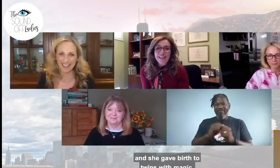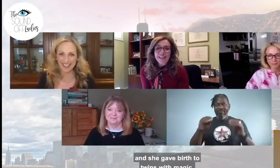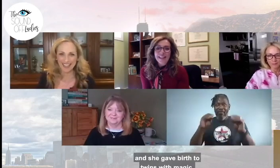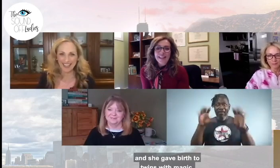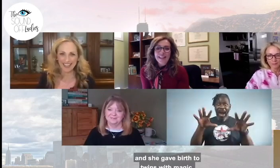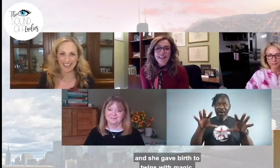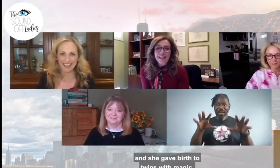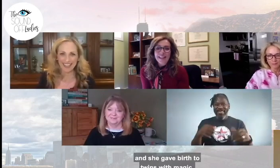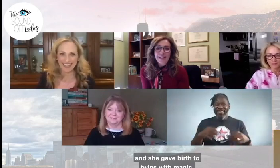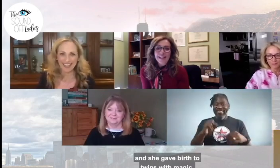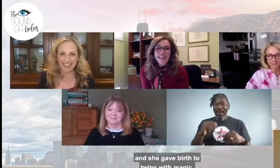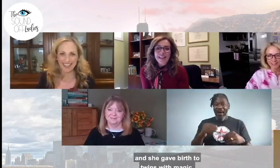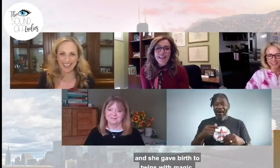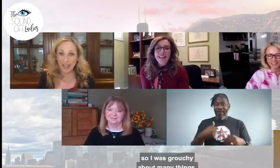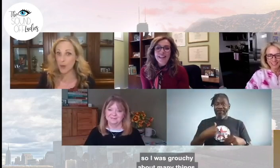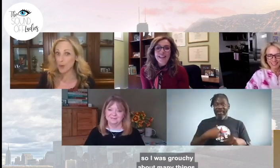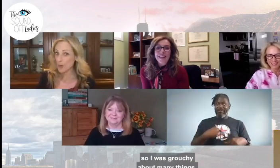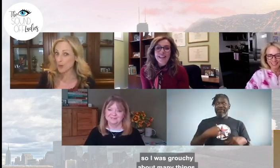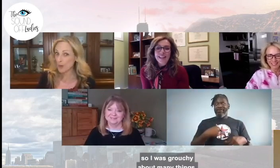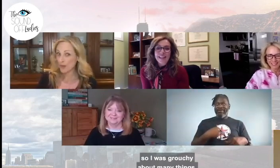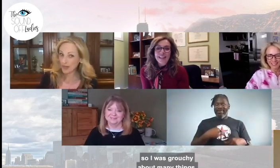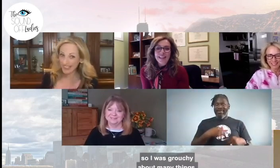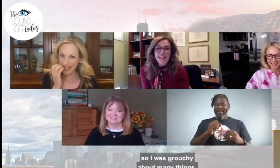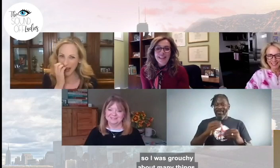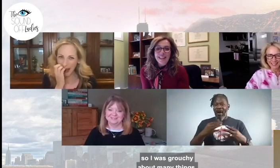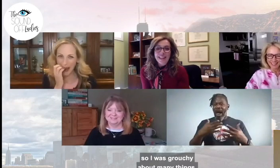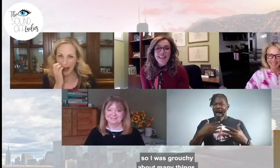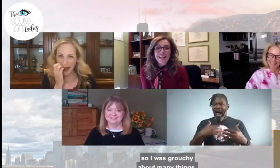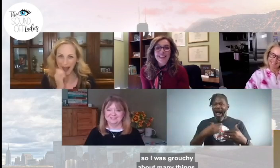And she gave birth to 2 kids with magic.